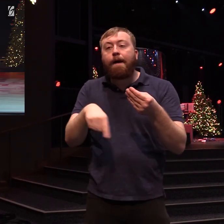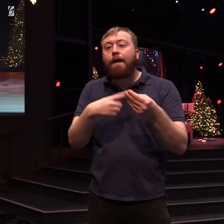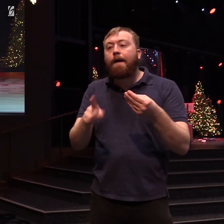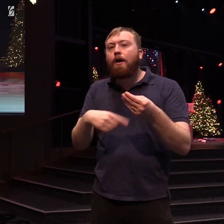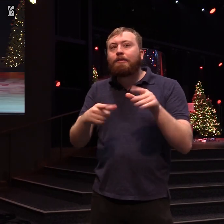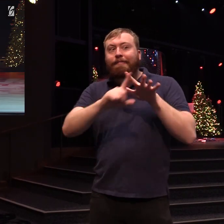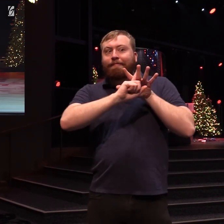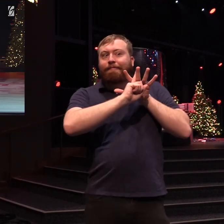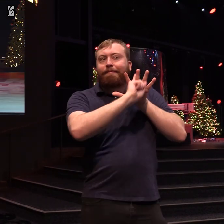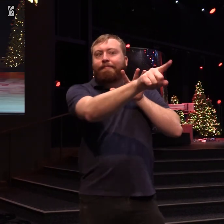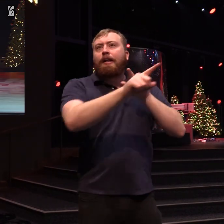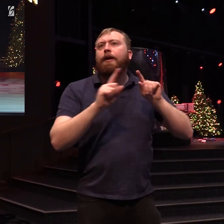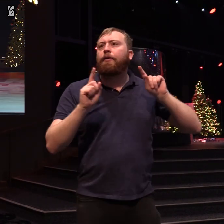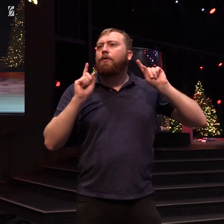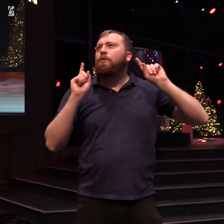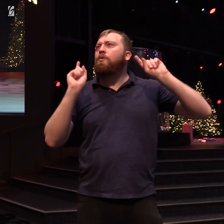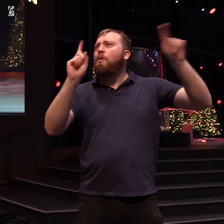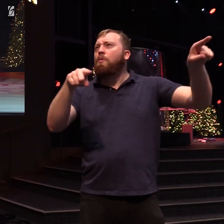nowhere.